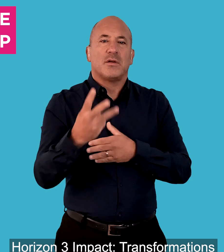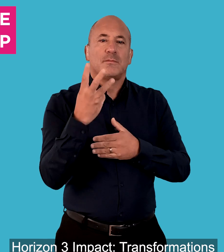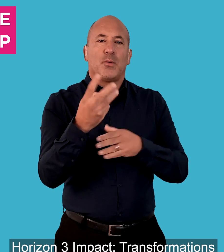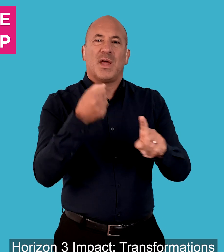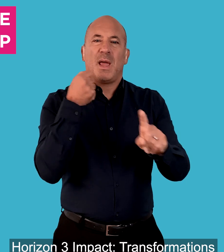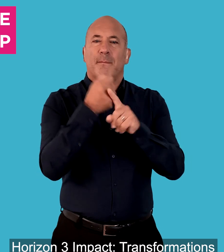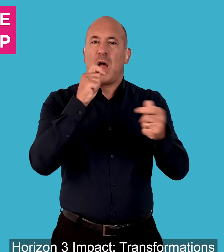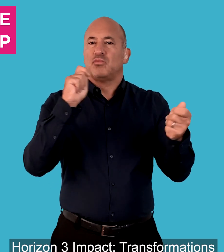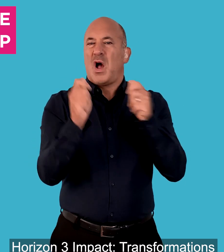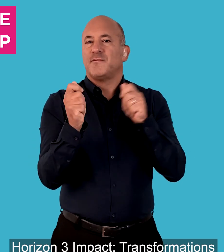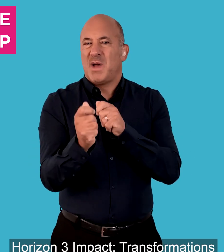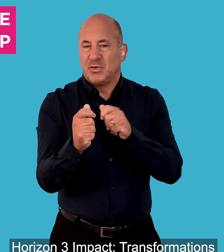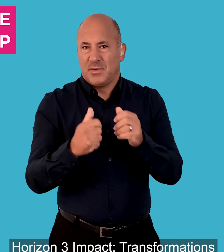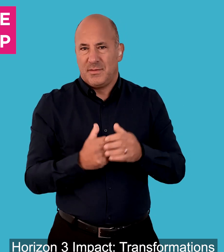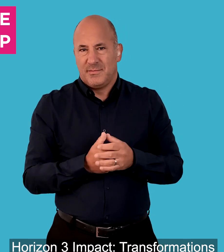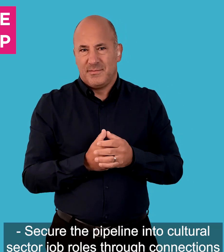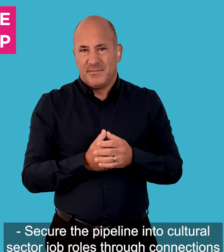Horizon 3 impact transformations.